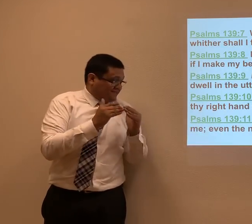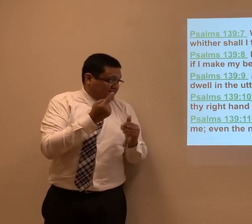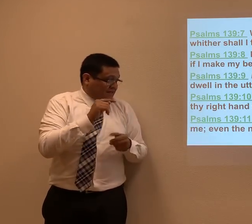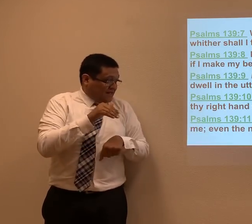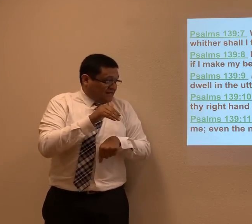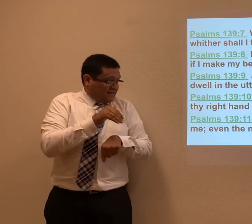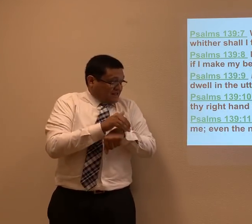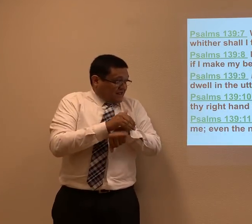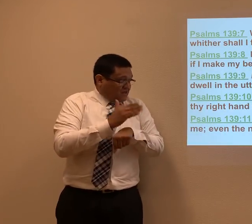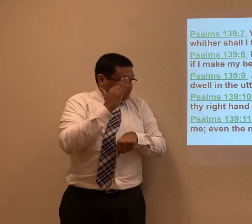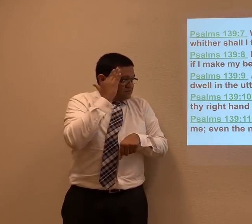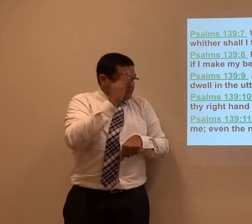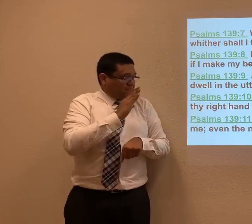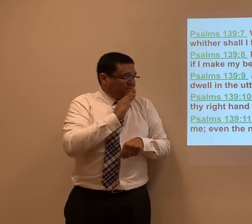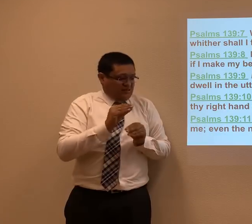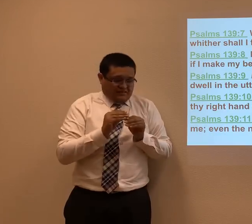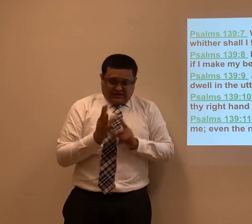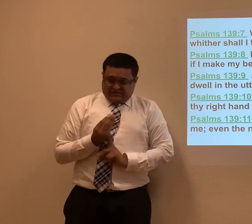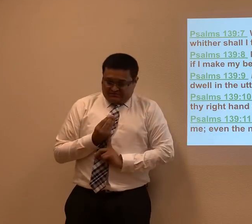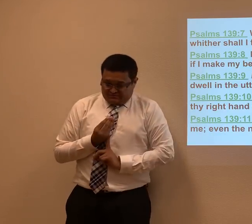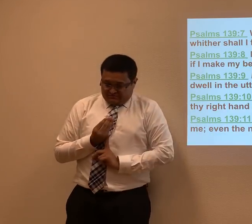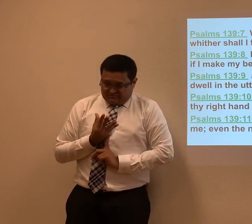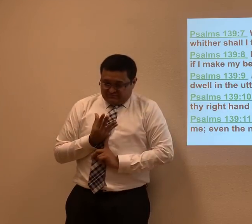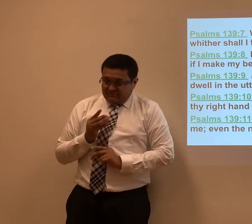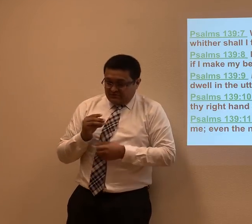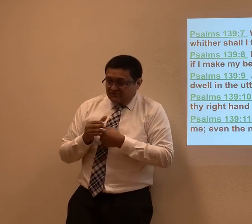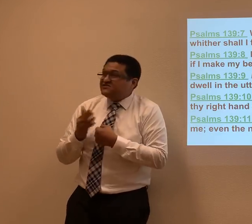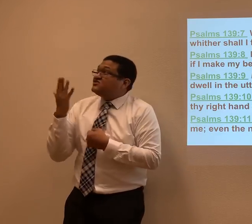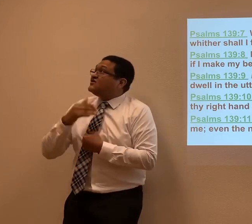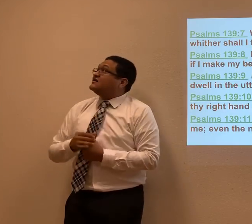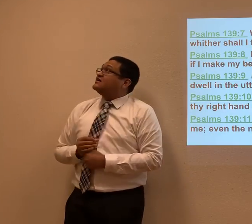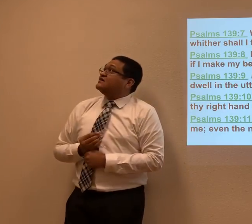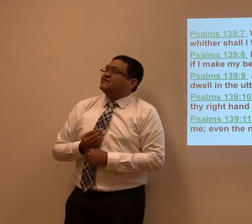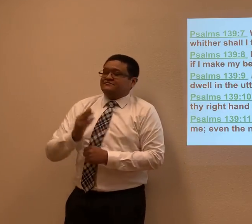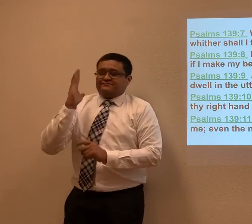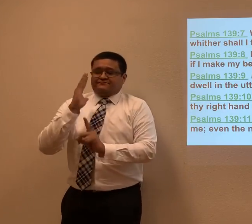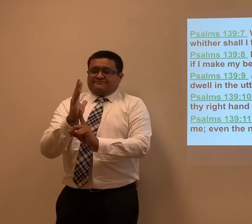even the night shall be light about me.